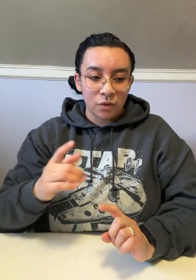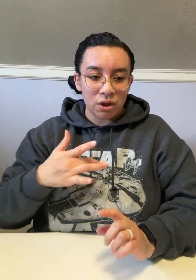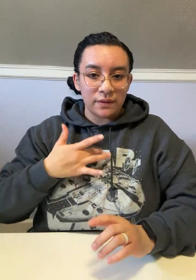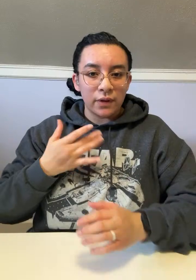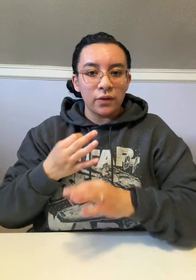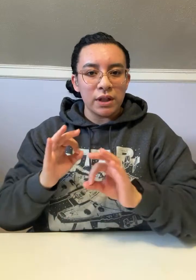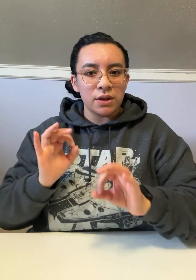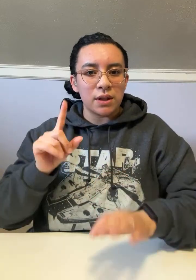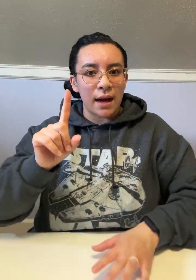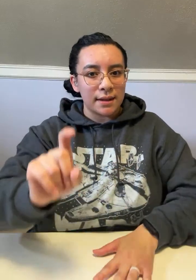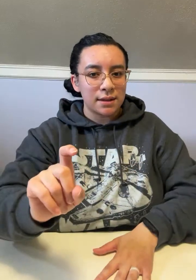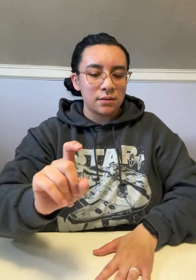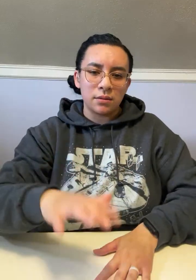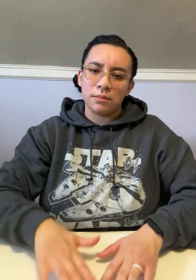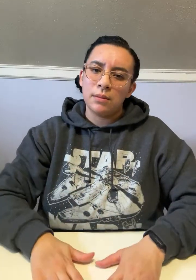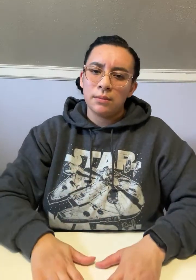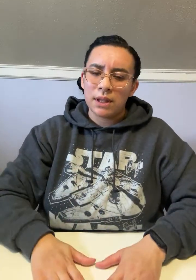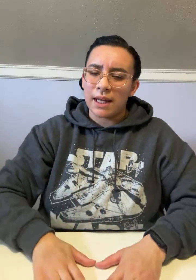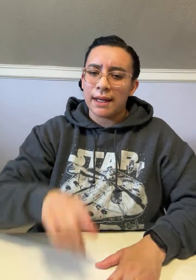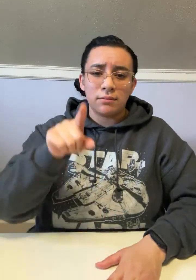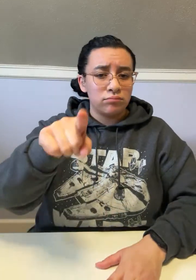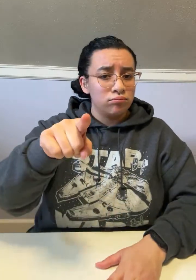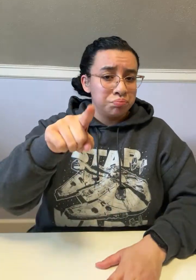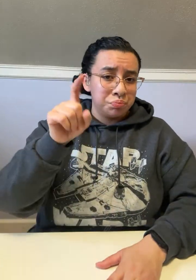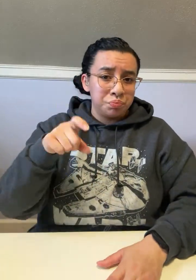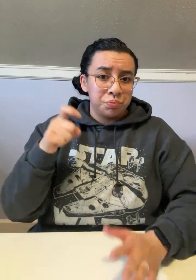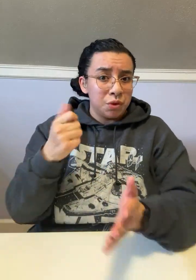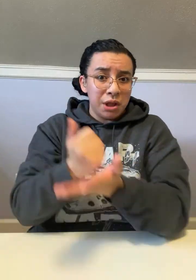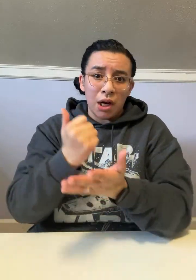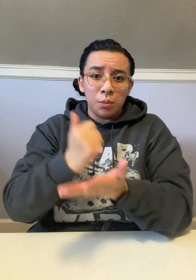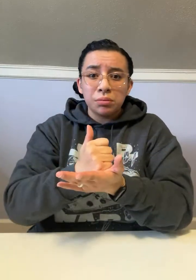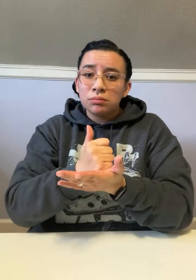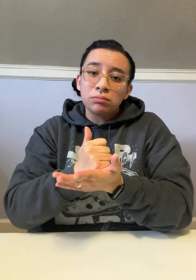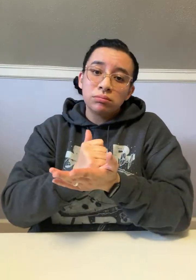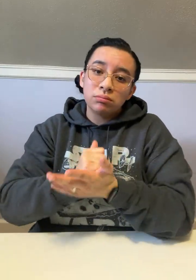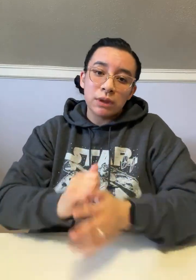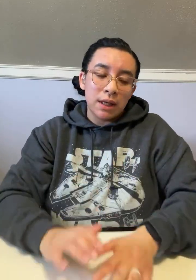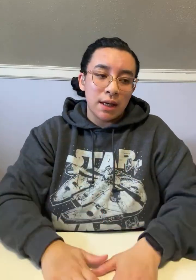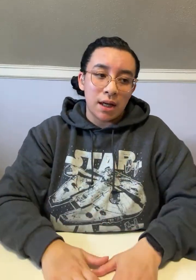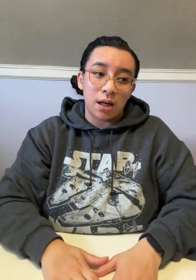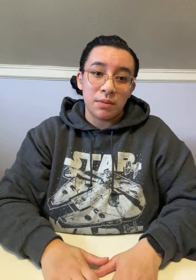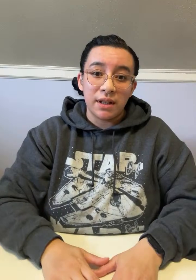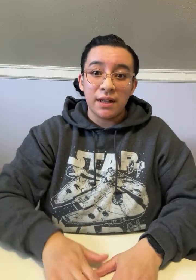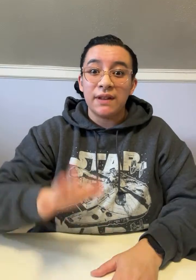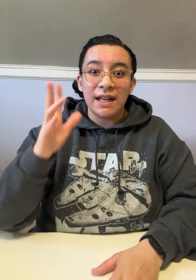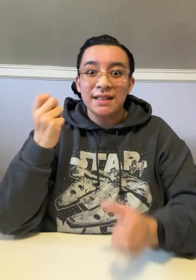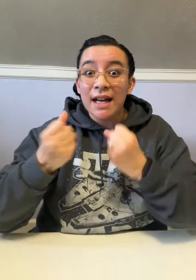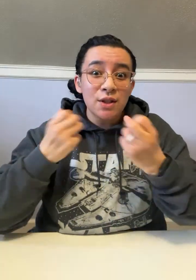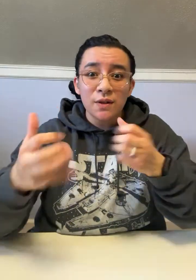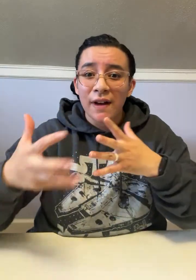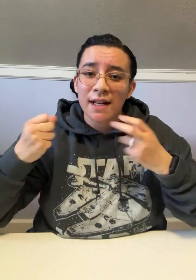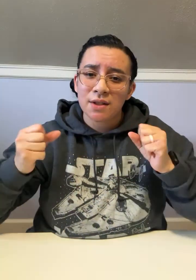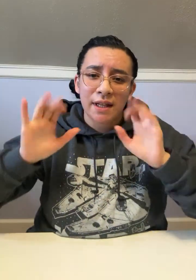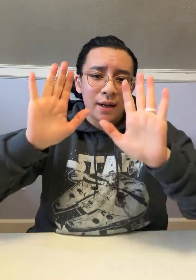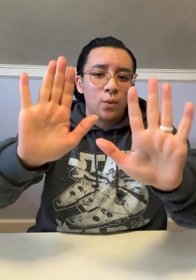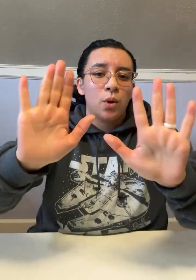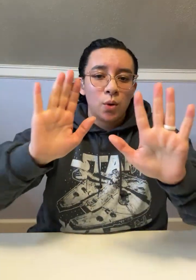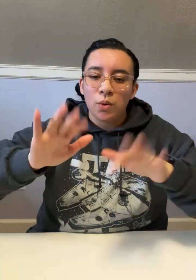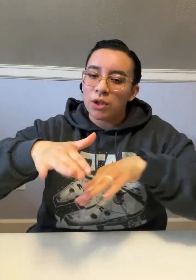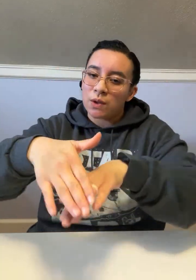just feel free to ask. Be like, you need help? And then if they sign too fast, you're like, whoa,